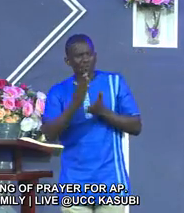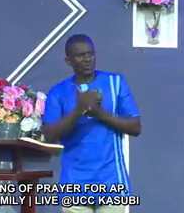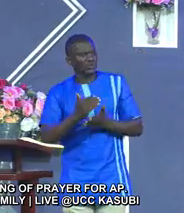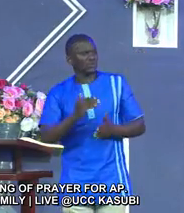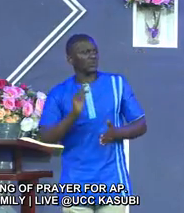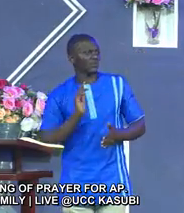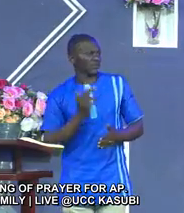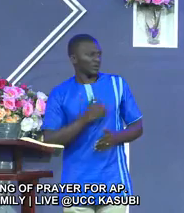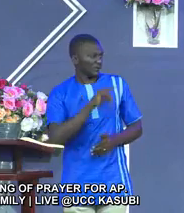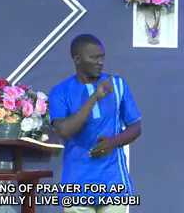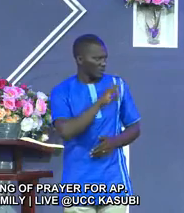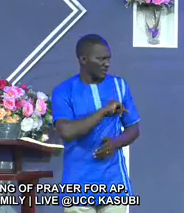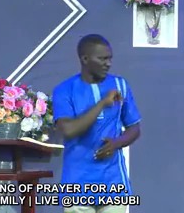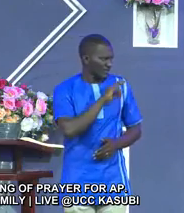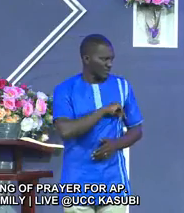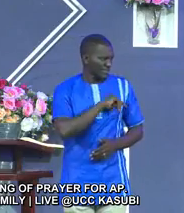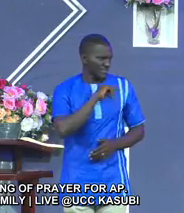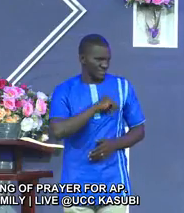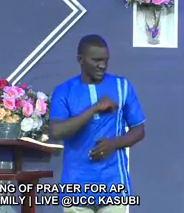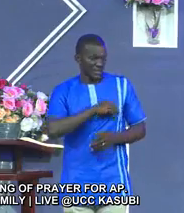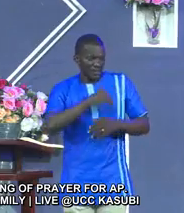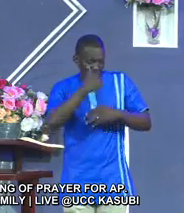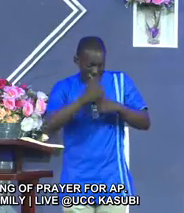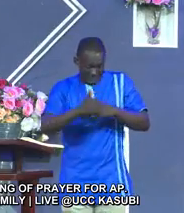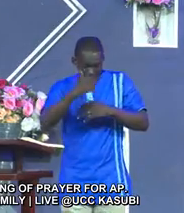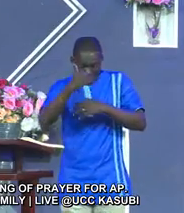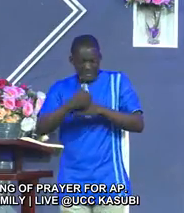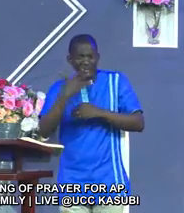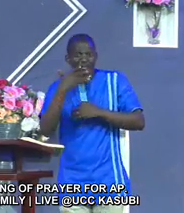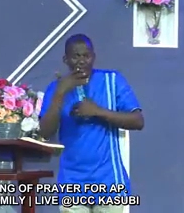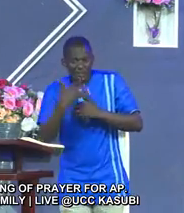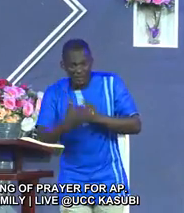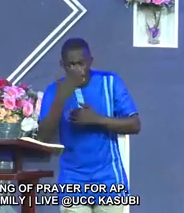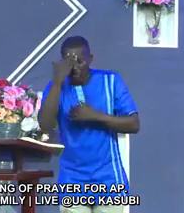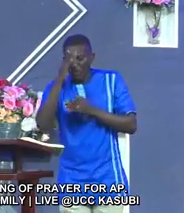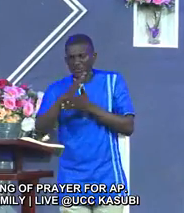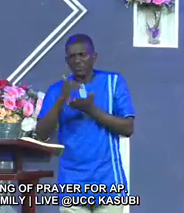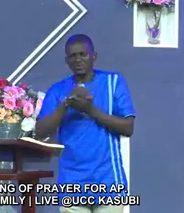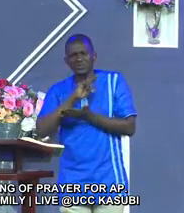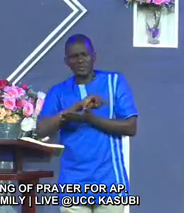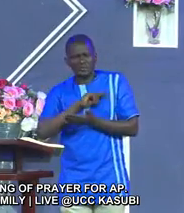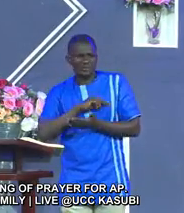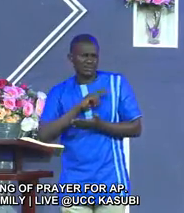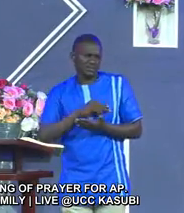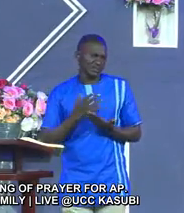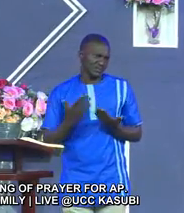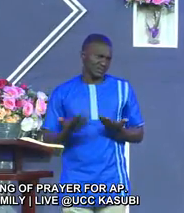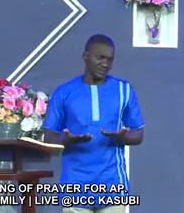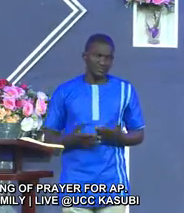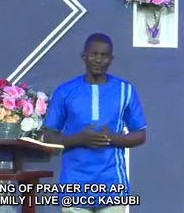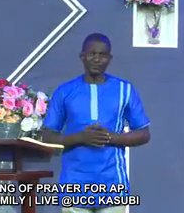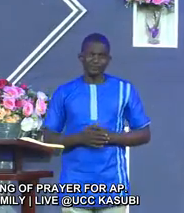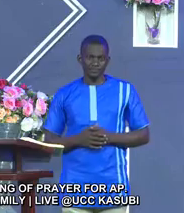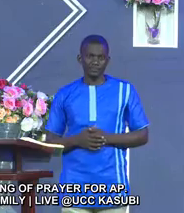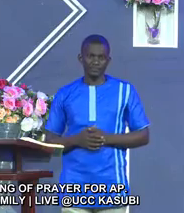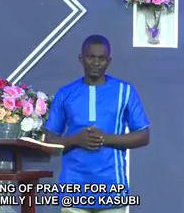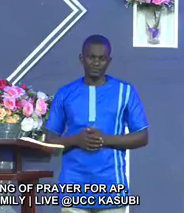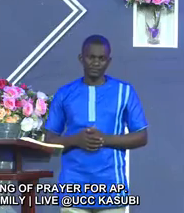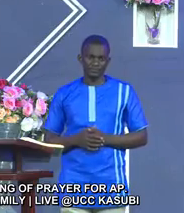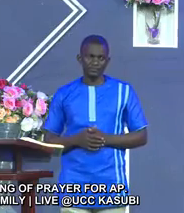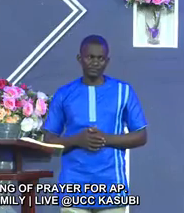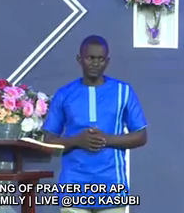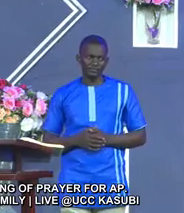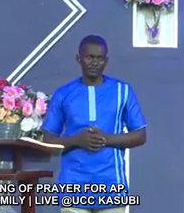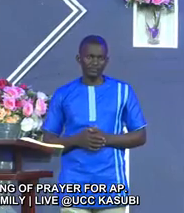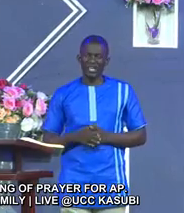He was bruised for our iniquities. The chastisement of our peace was upon